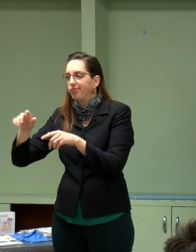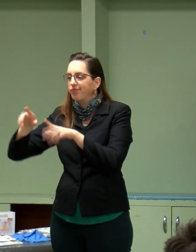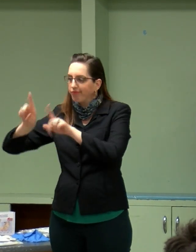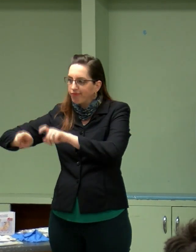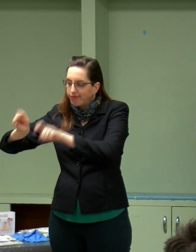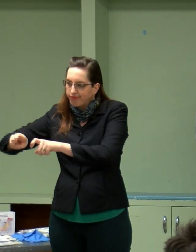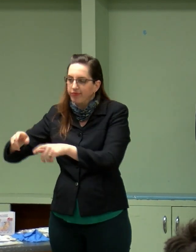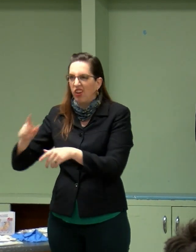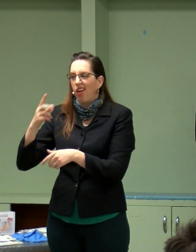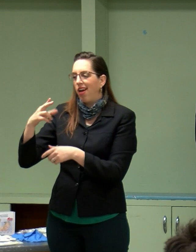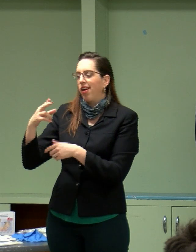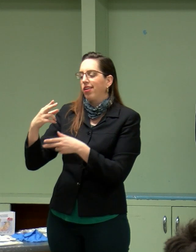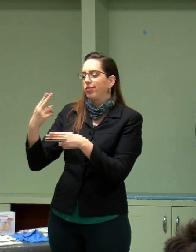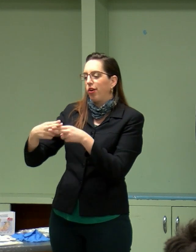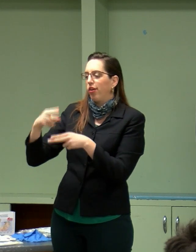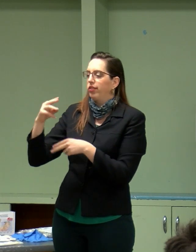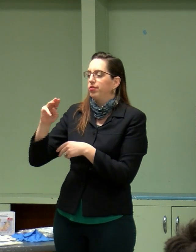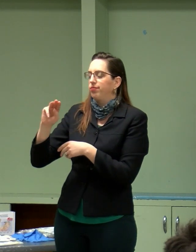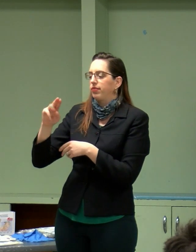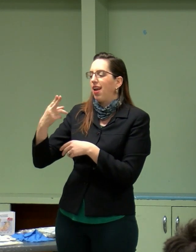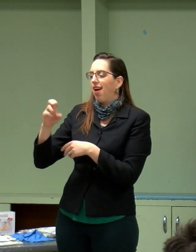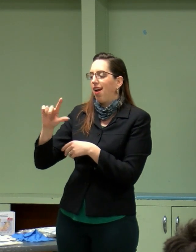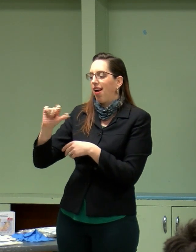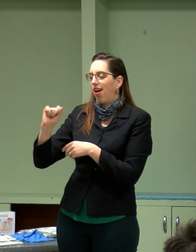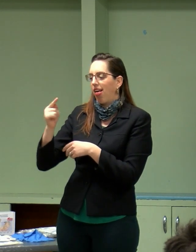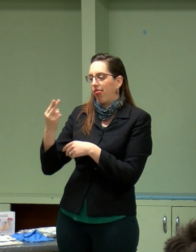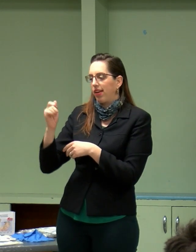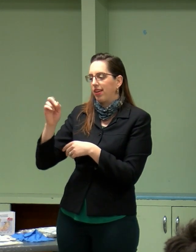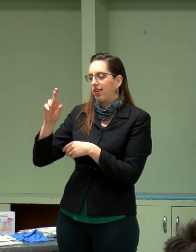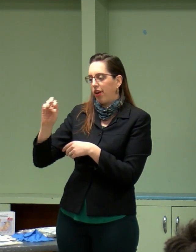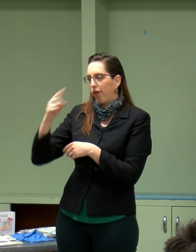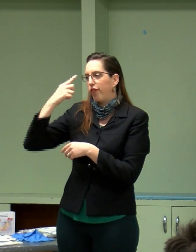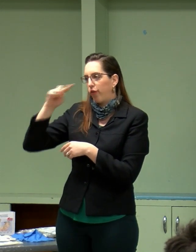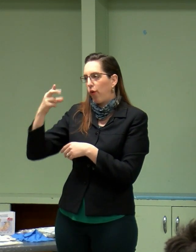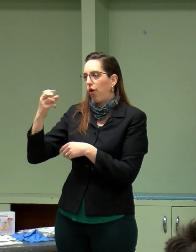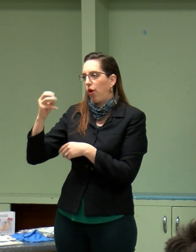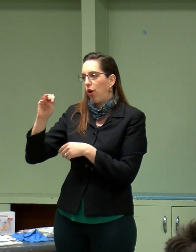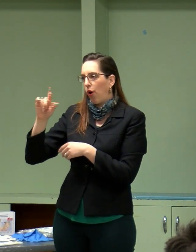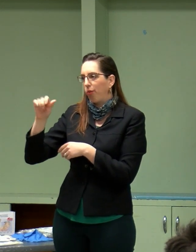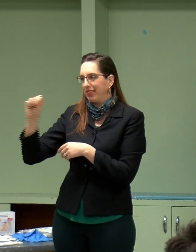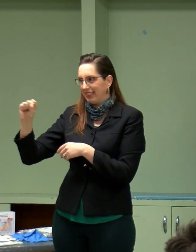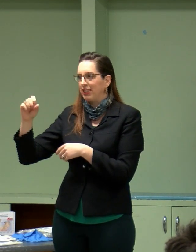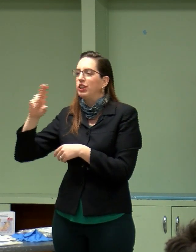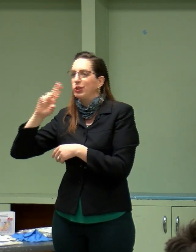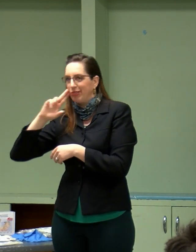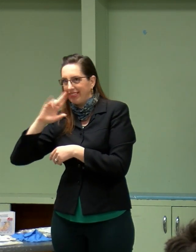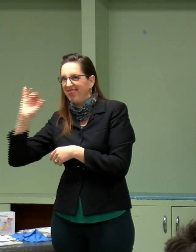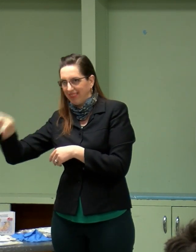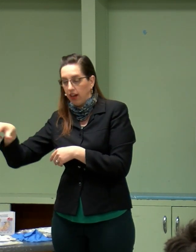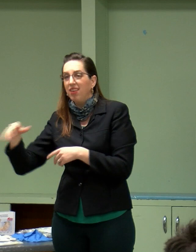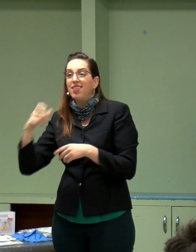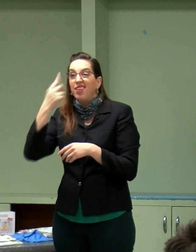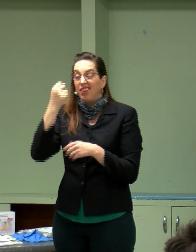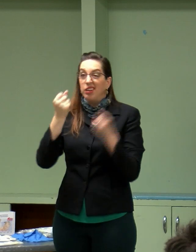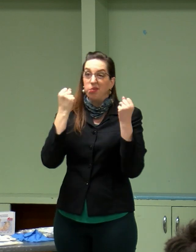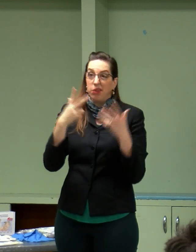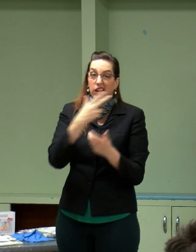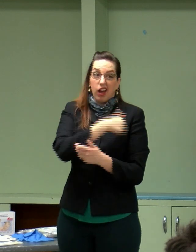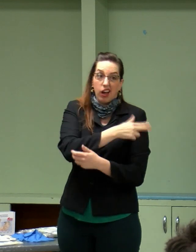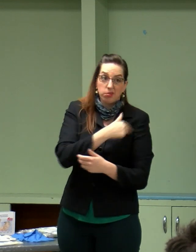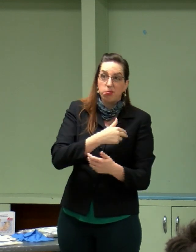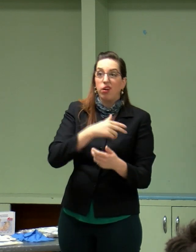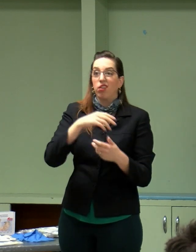the Homeless Houston. There are not many organizations that are saying, send me individuals who are potentially infected